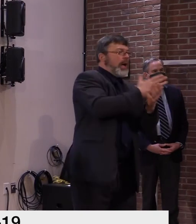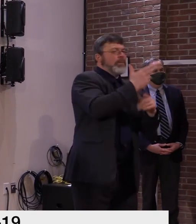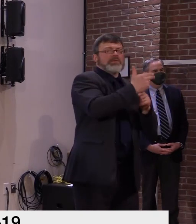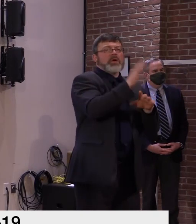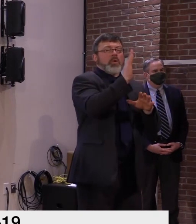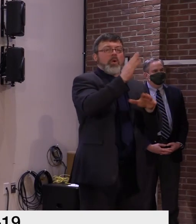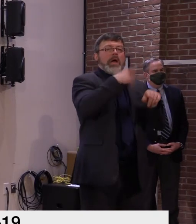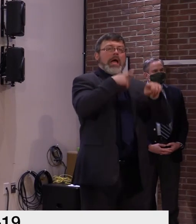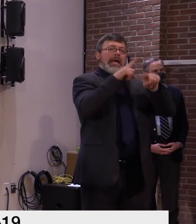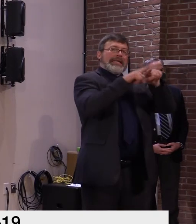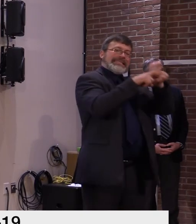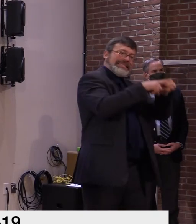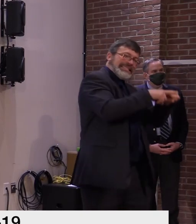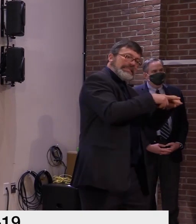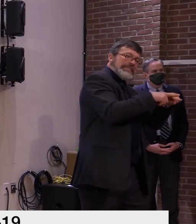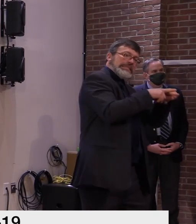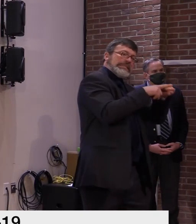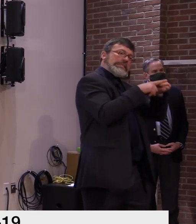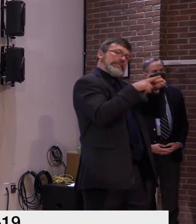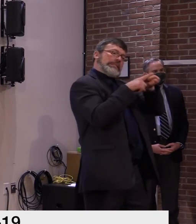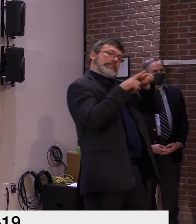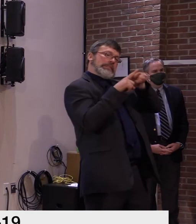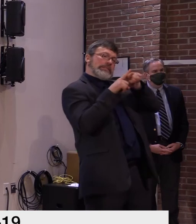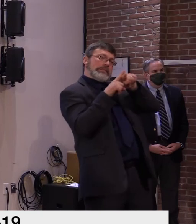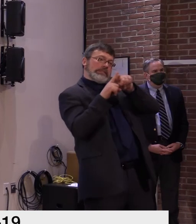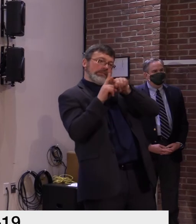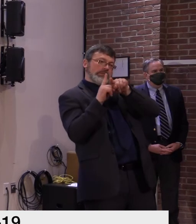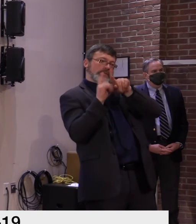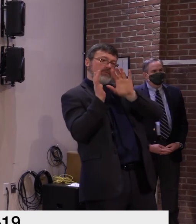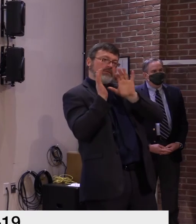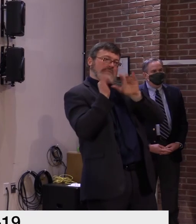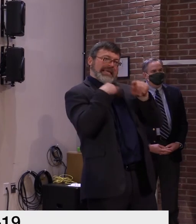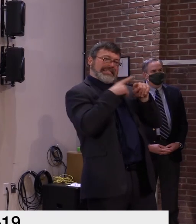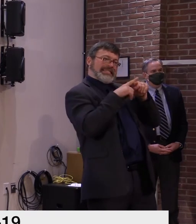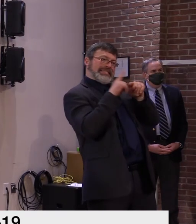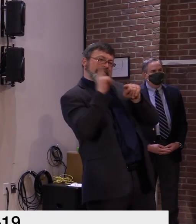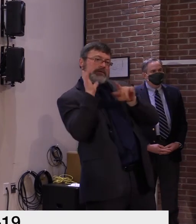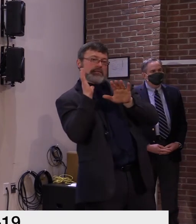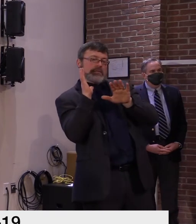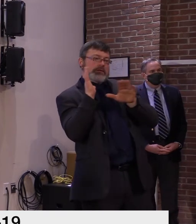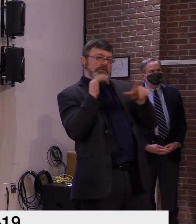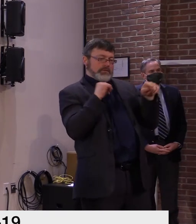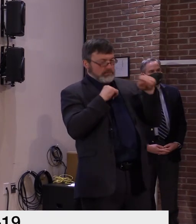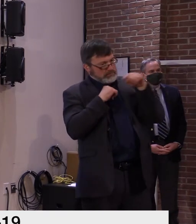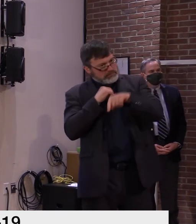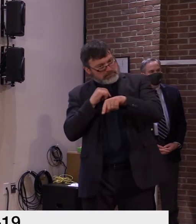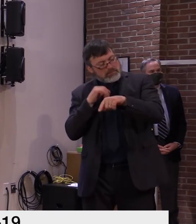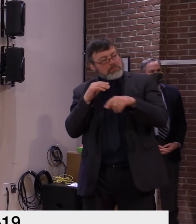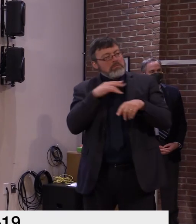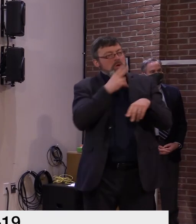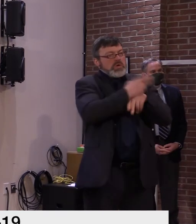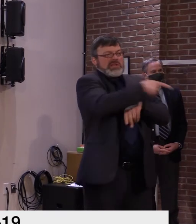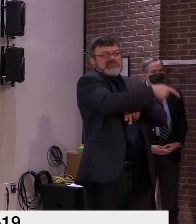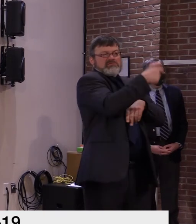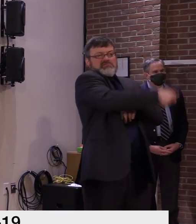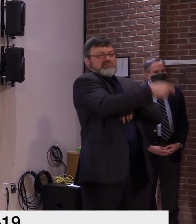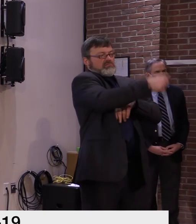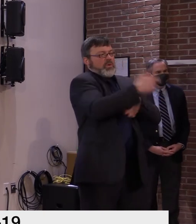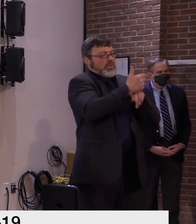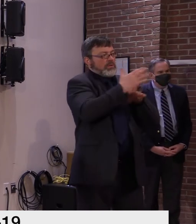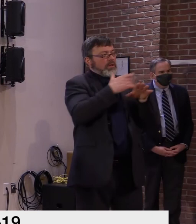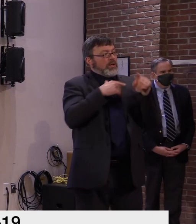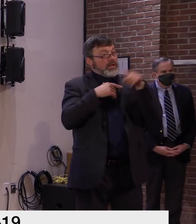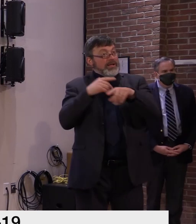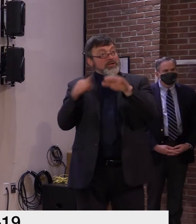is past the pandemic. So right now we're looking at October as the date we would